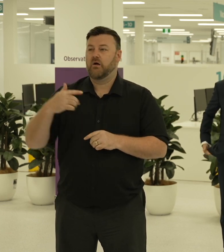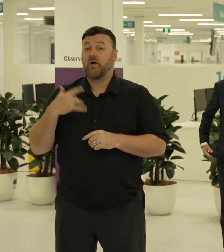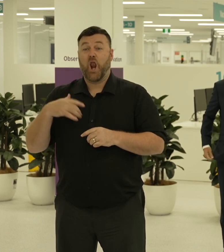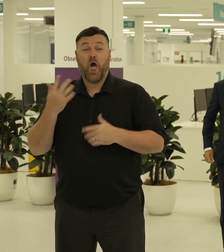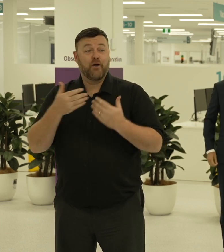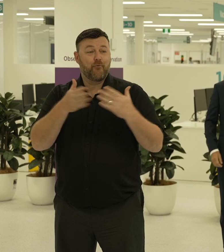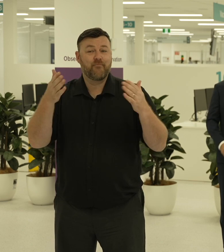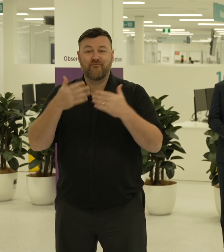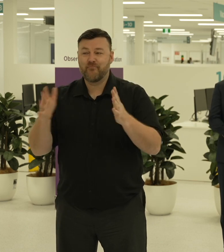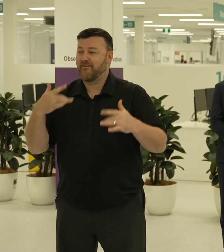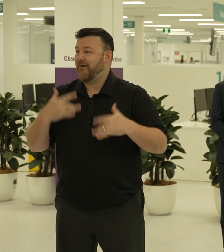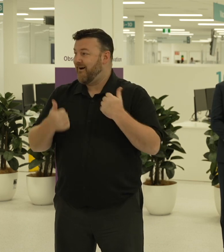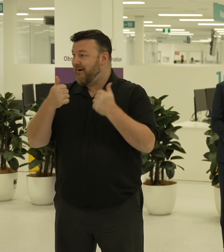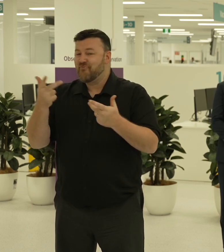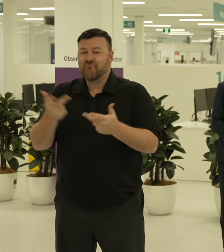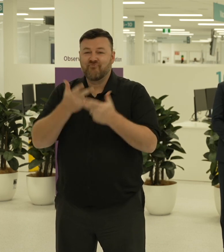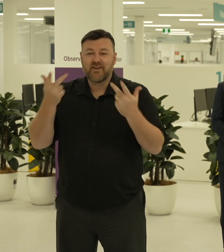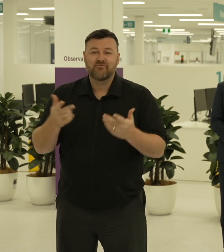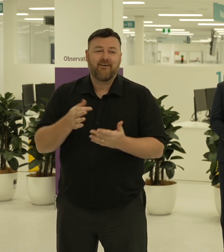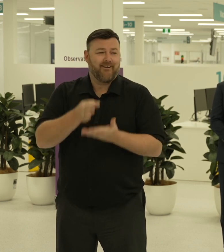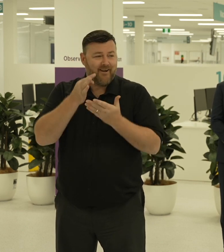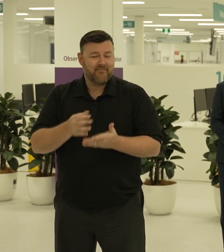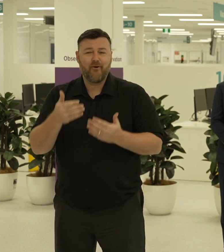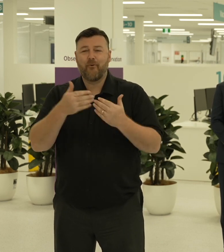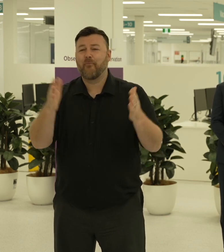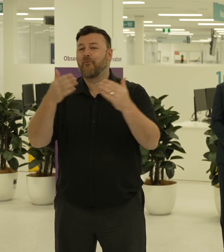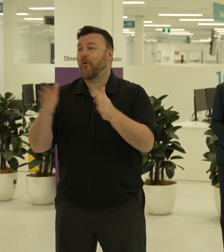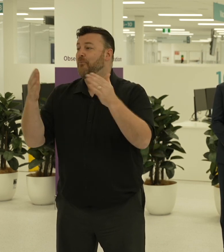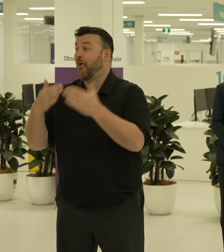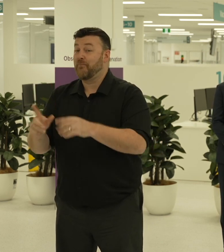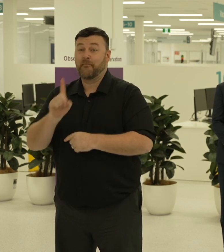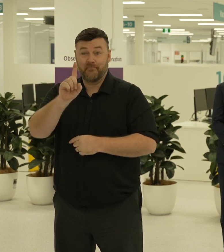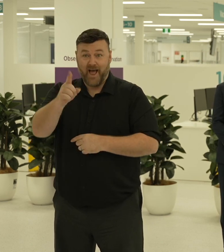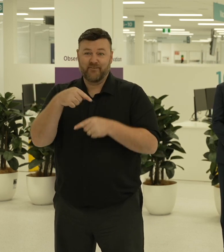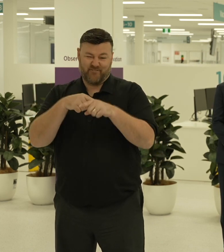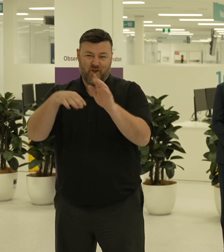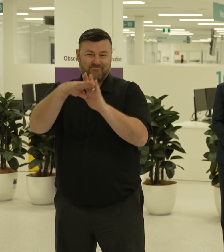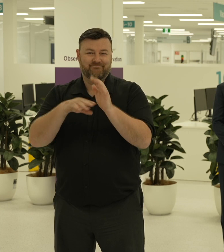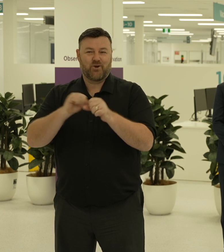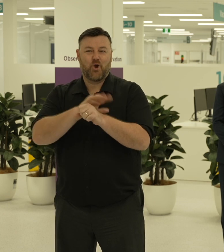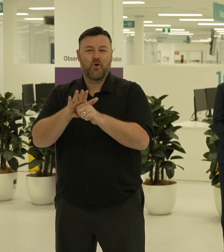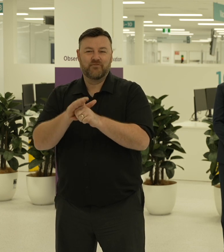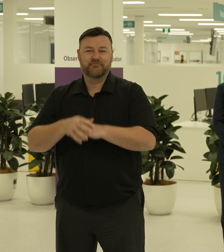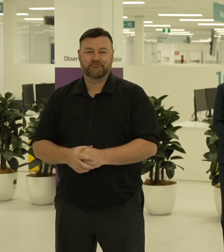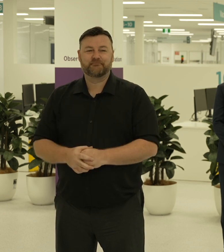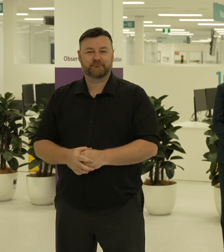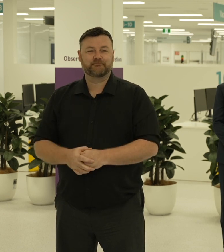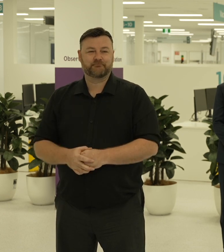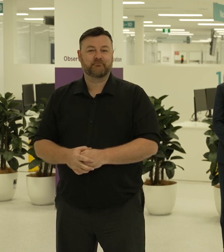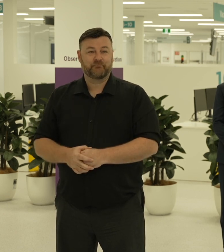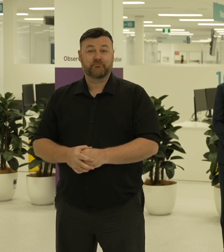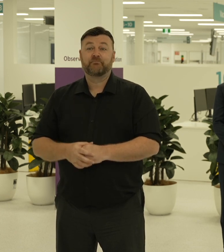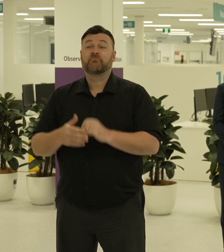and cafes, people are out and about and doing so in a COVID-safe way. Today we are